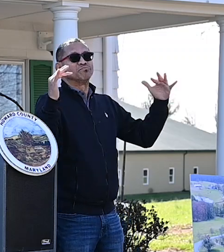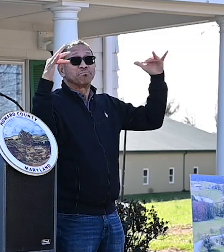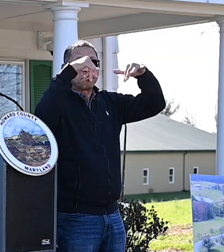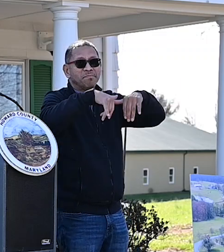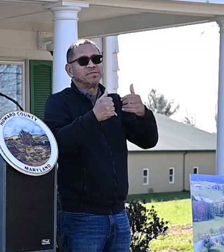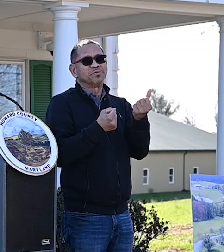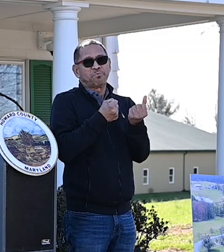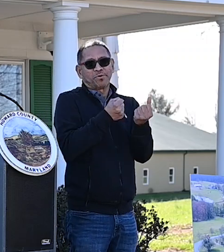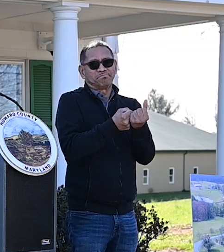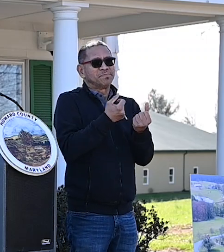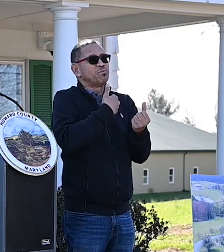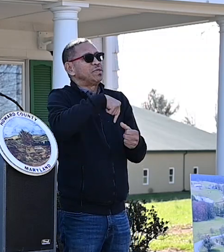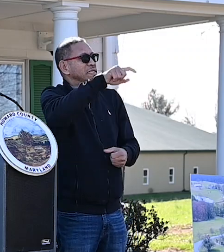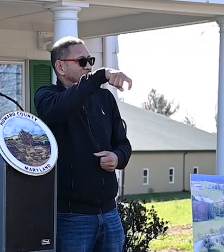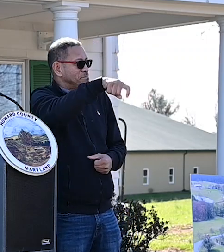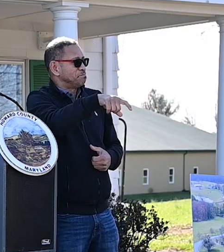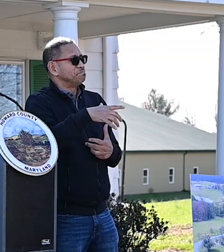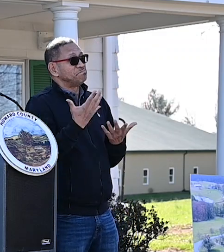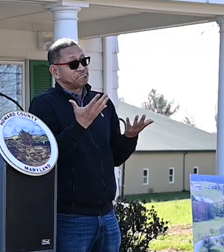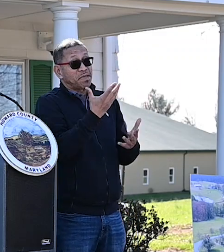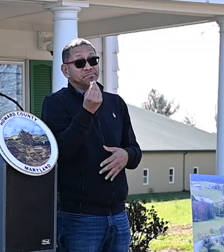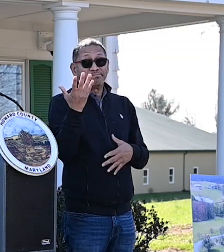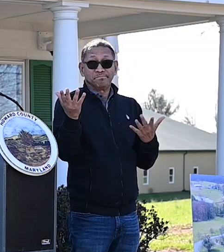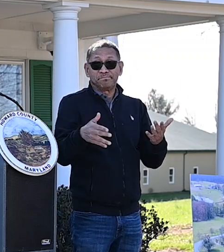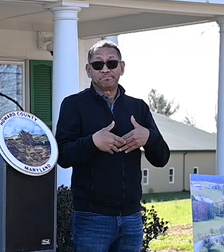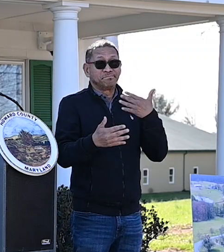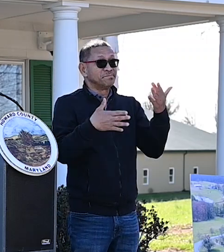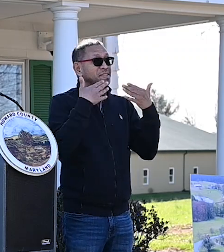get the support and service that we need. And